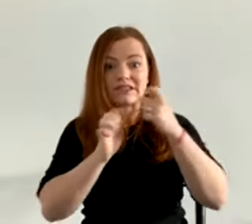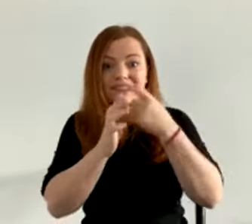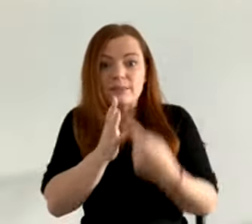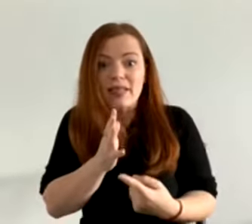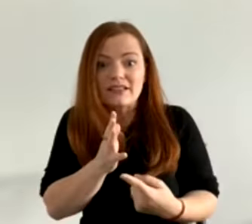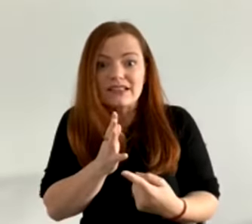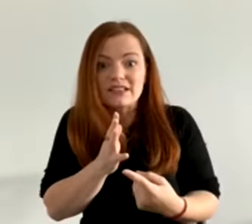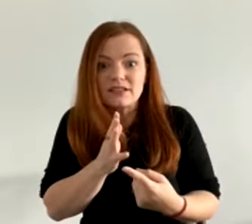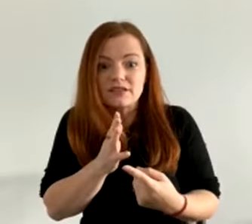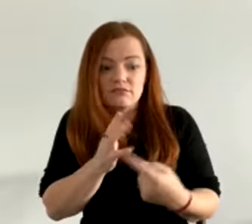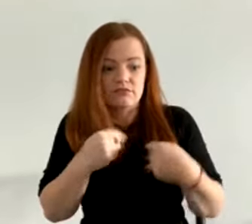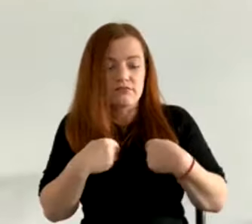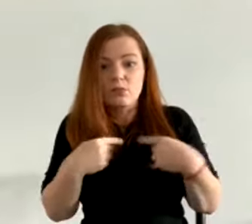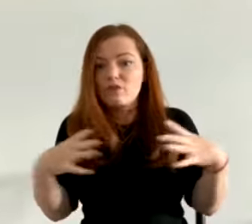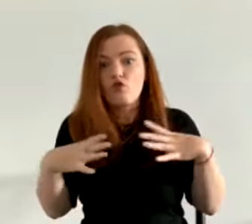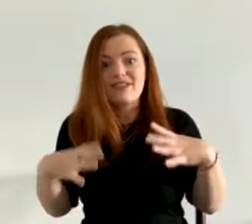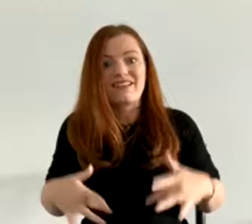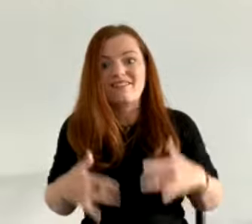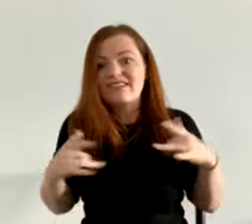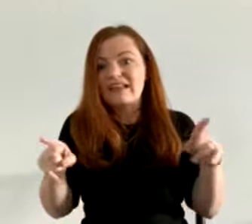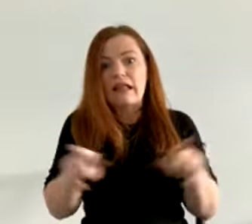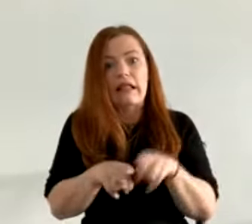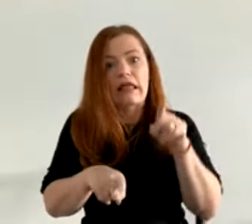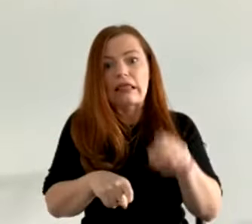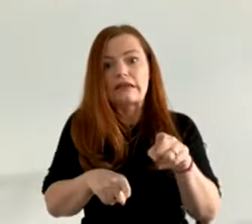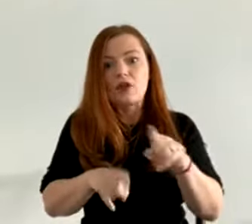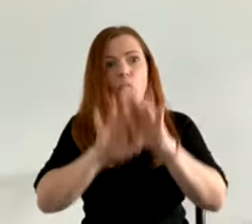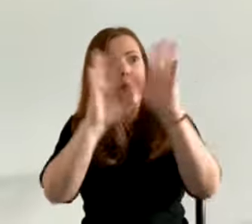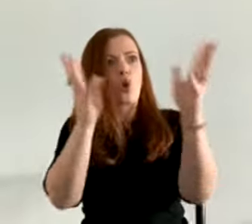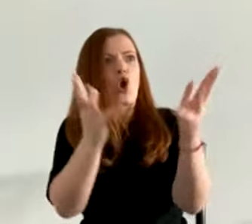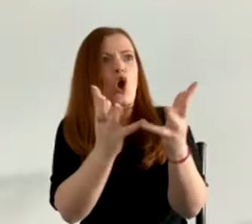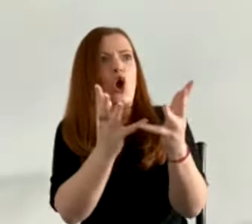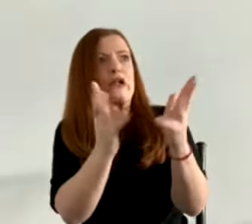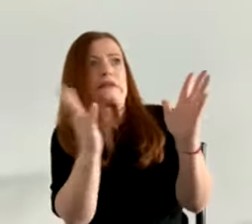felt like a bit of a dystopia where you're kind of on the periphery of what's going on.